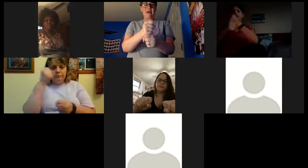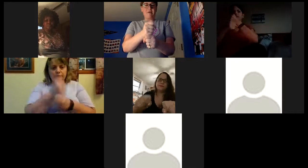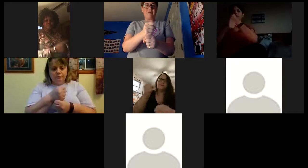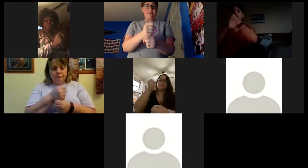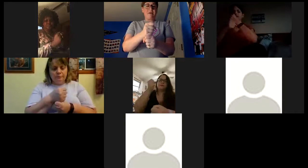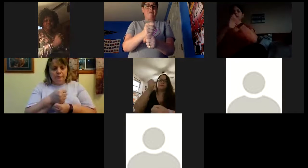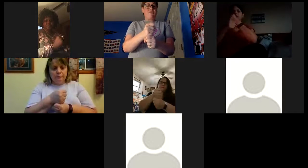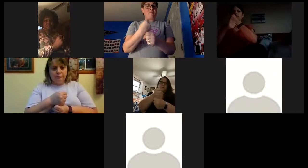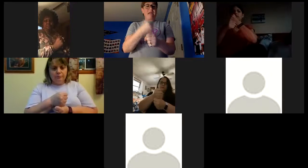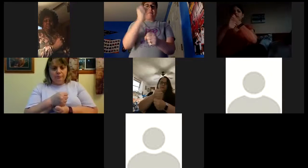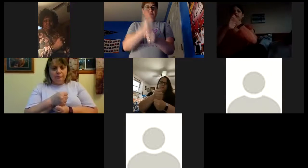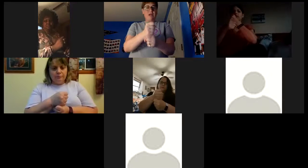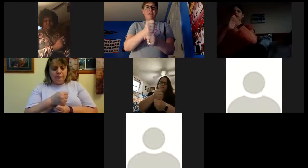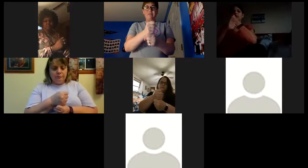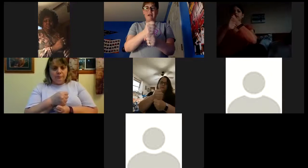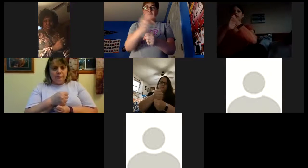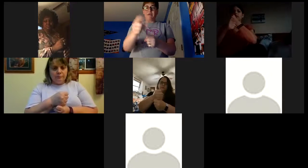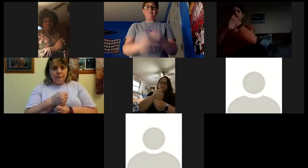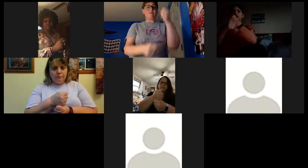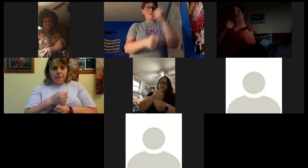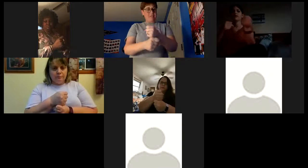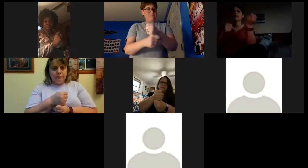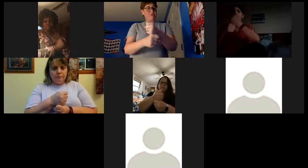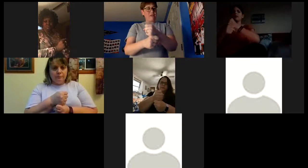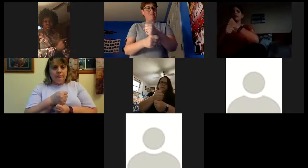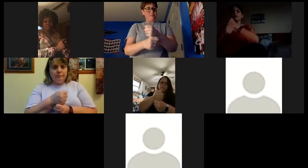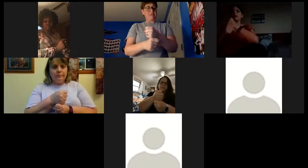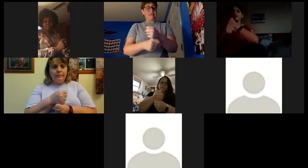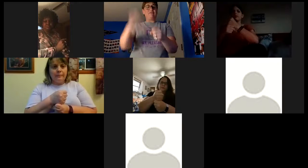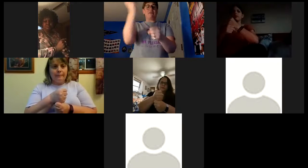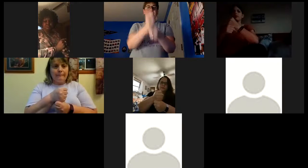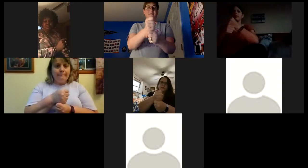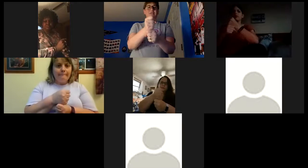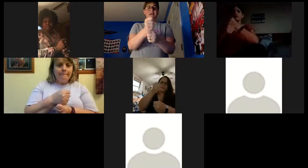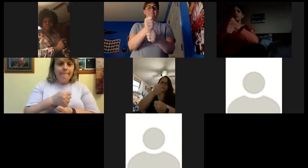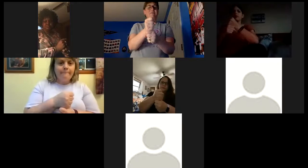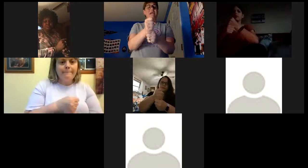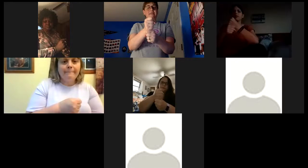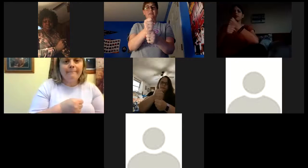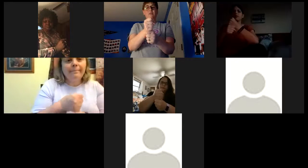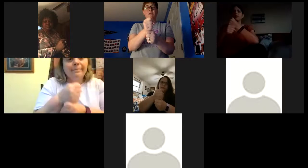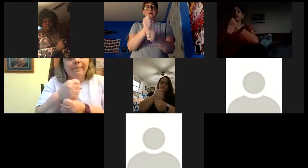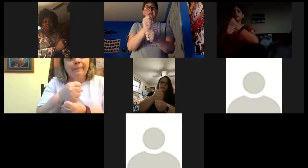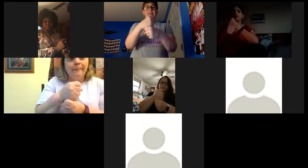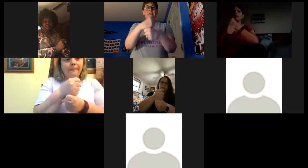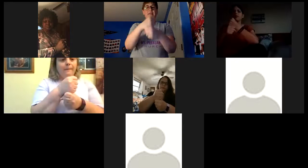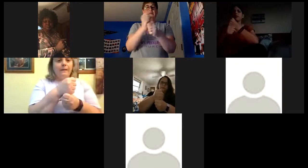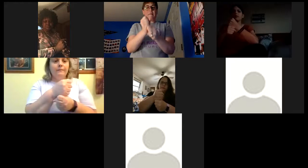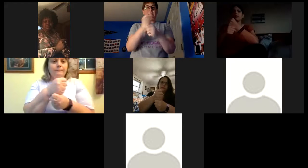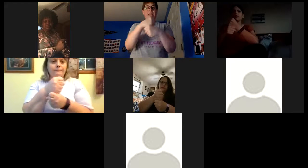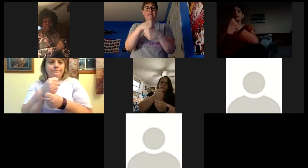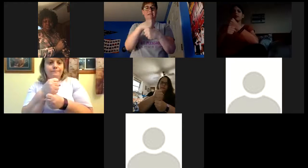on top. For me, I put right on top. Yep. So I'm thinking for a lefty, you put the left on top. So yeah. And